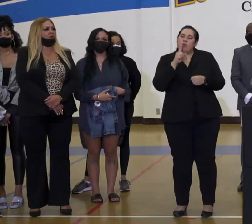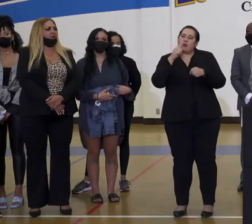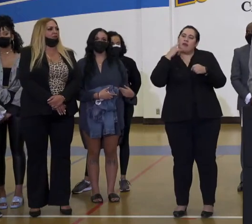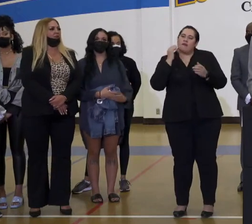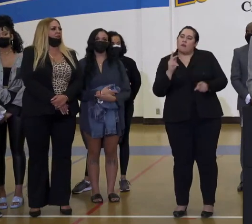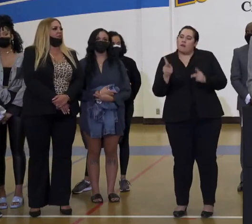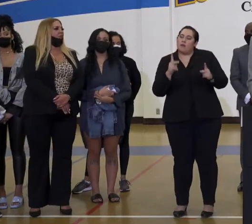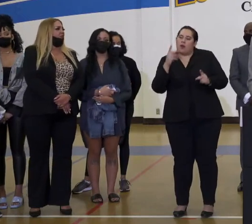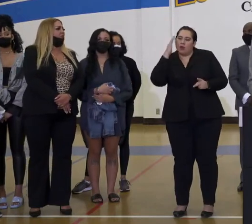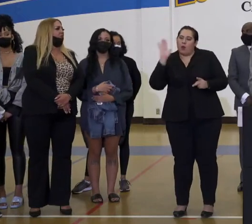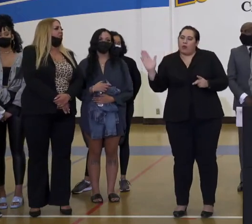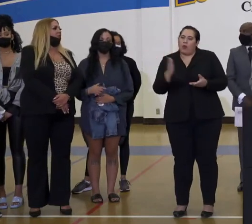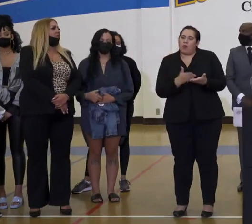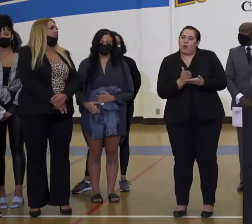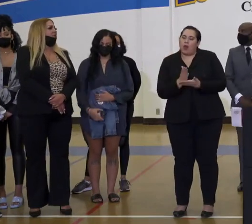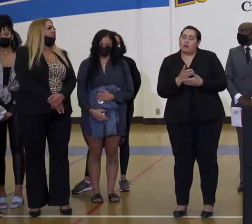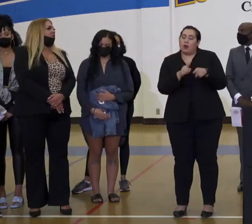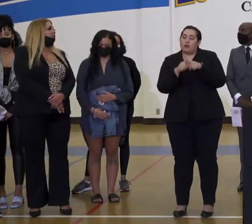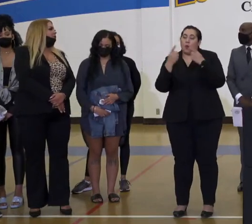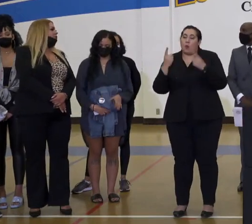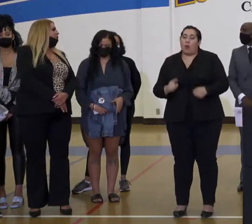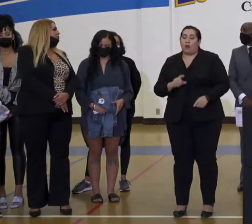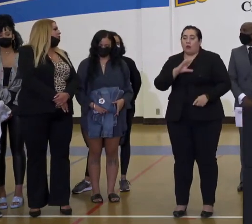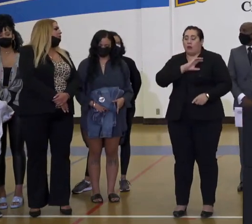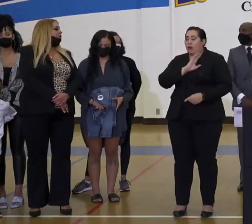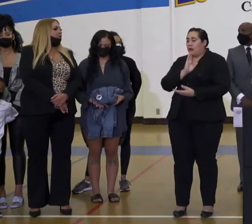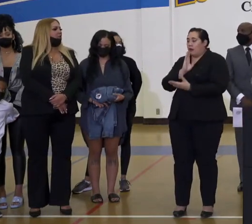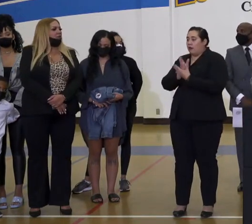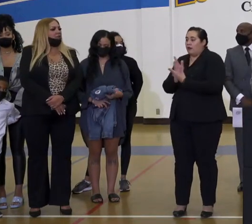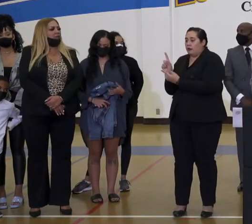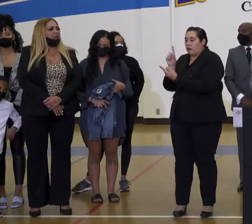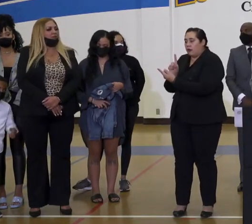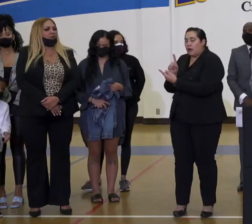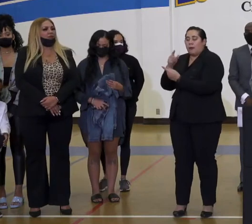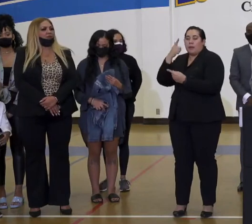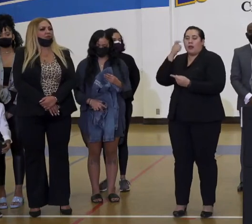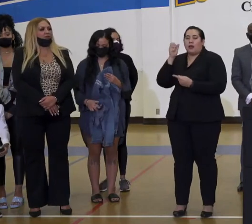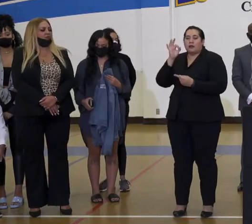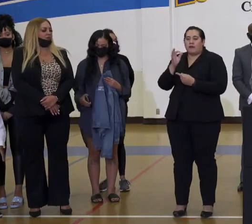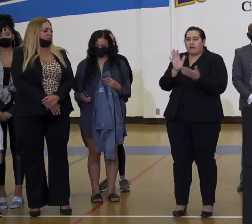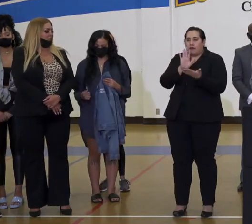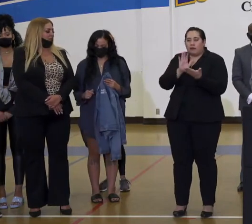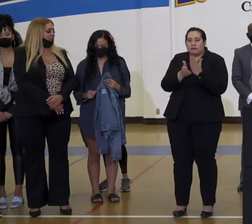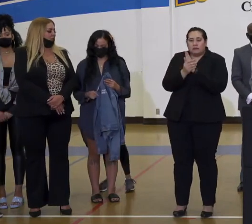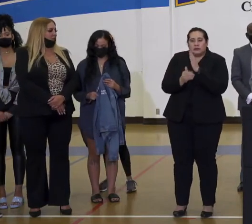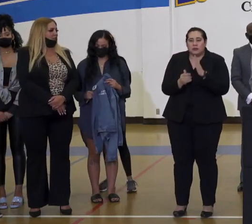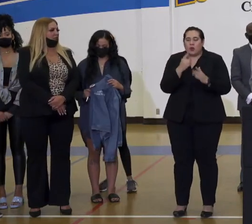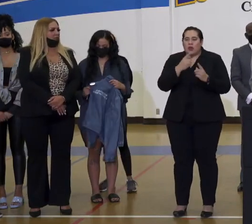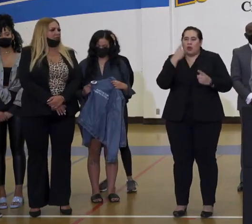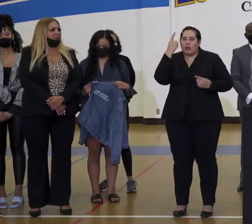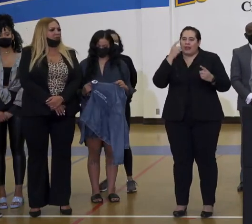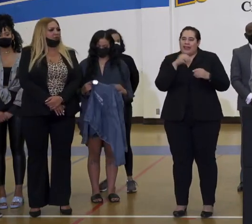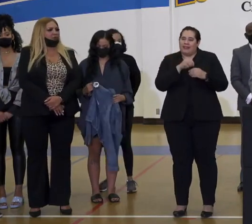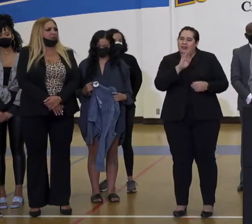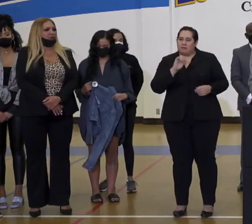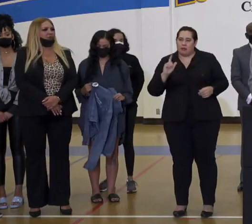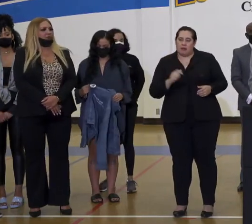as when a peace officer is intervening based on the techniques considered in this